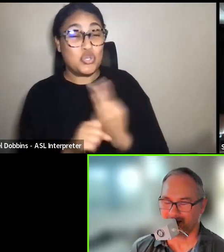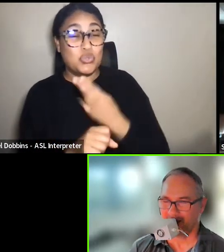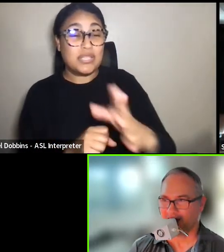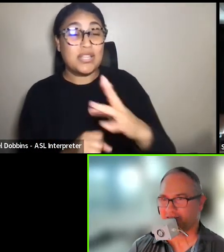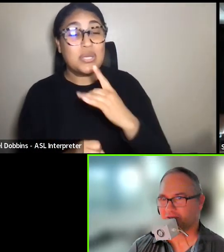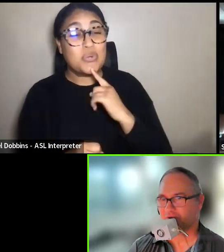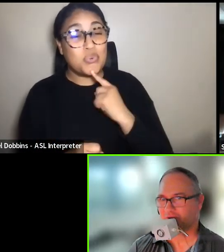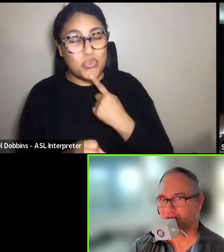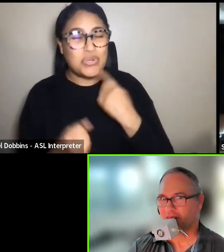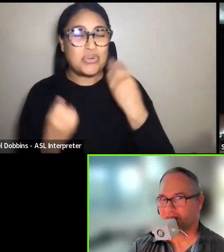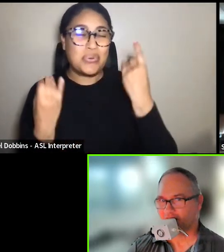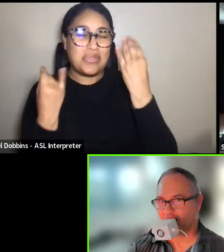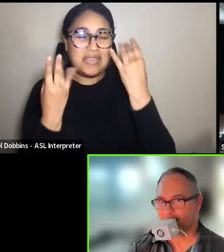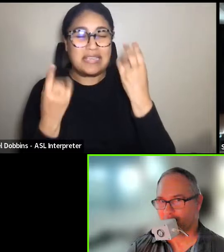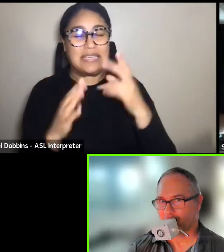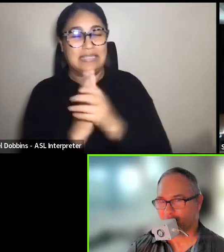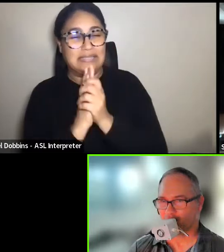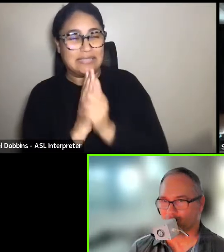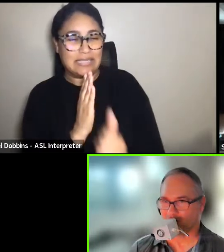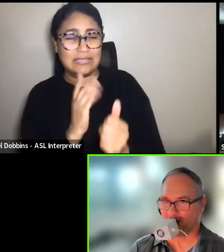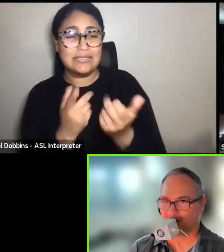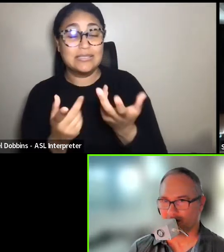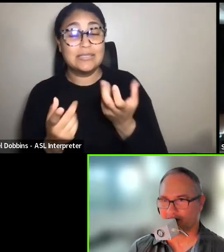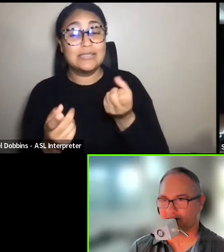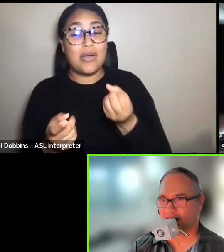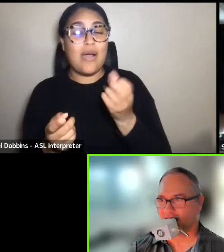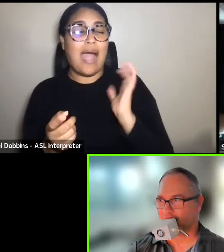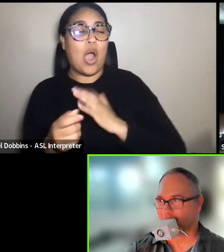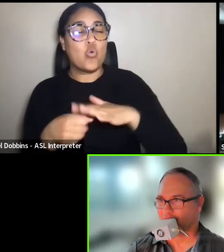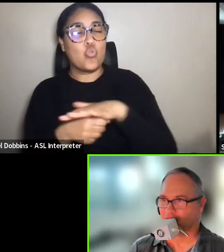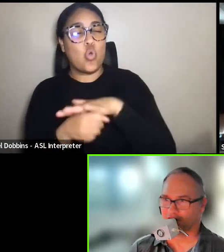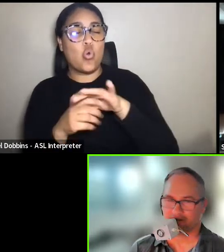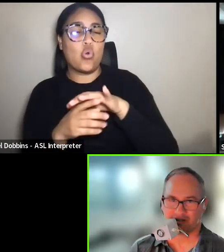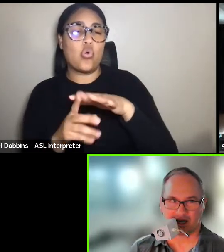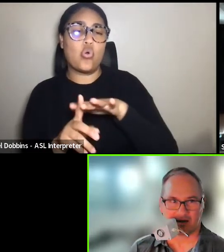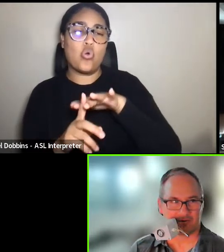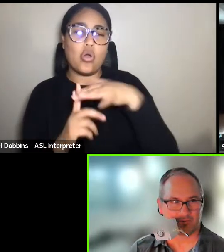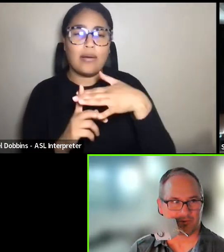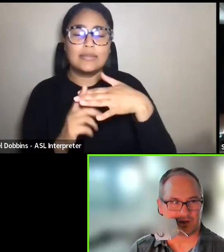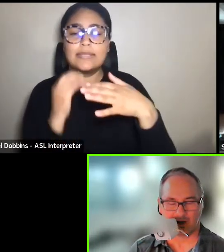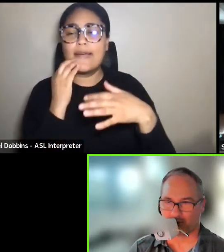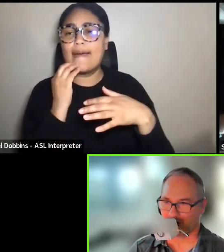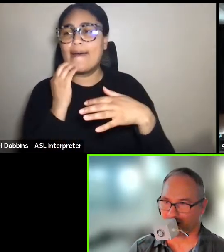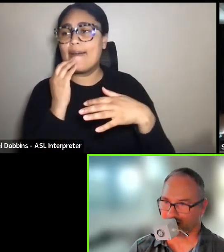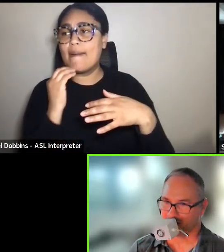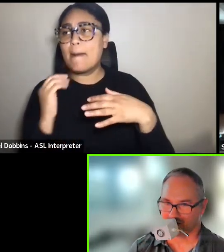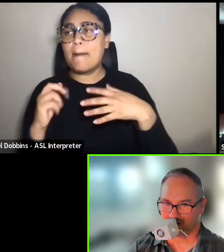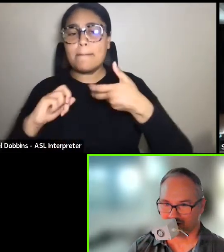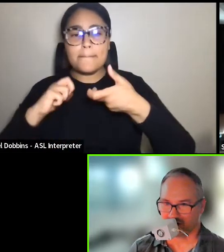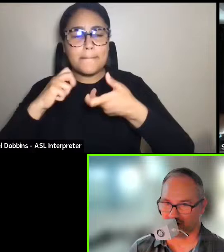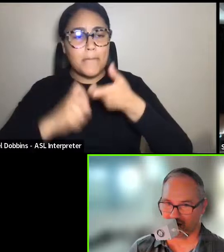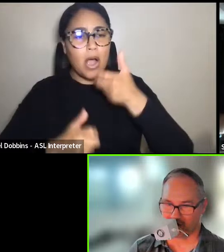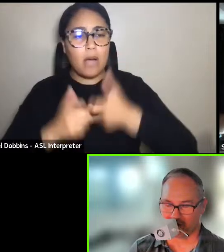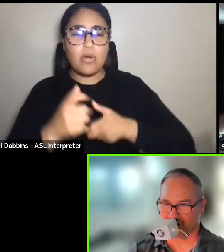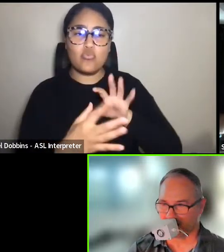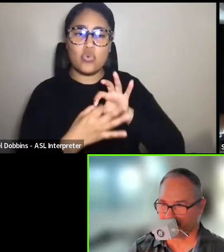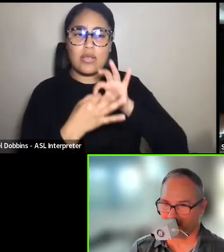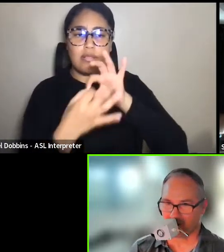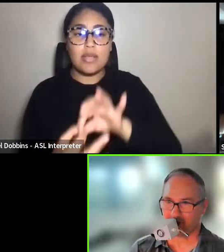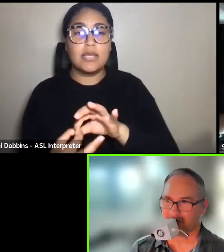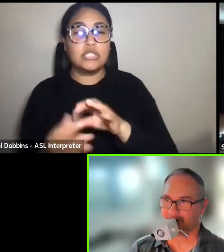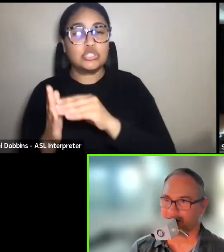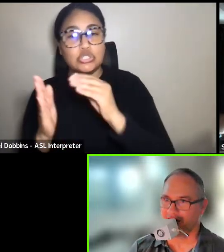apply. And so thinking about our local context, thinking about issues that, relate to the students in our neighborhoods and